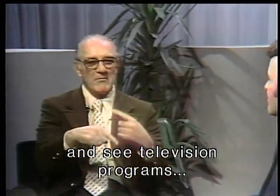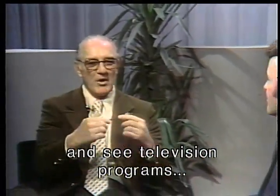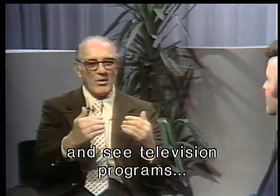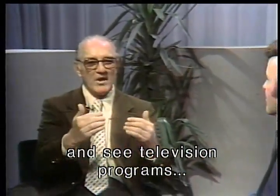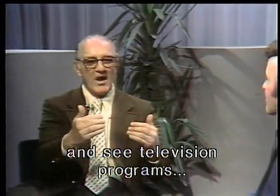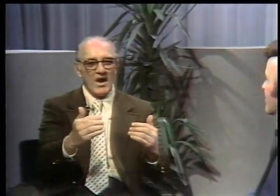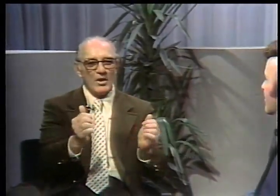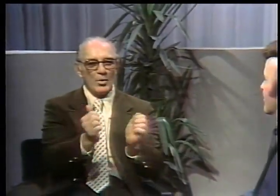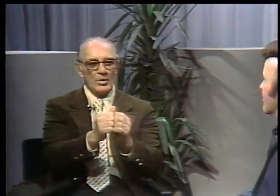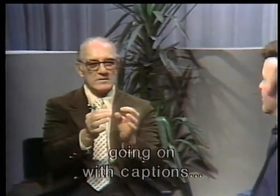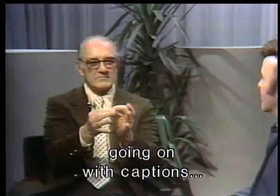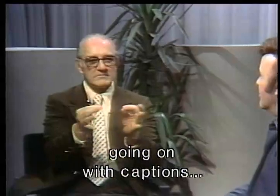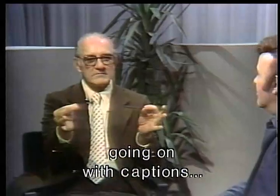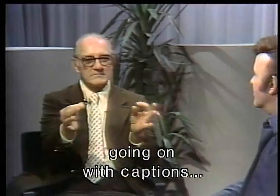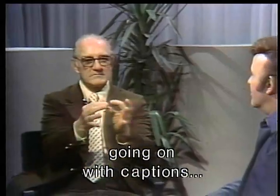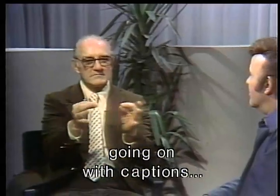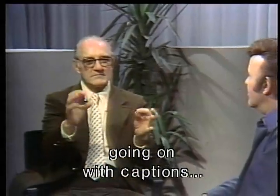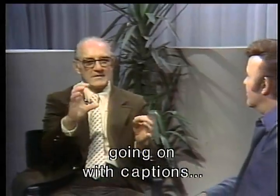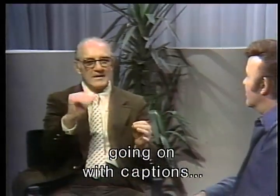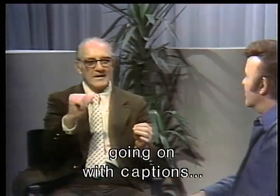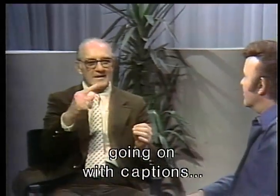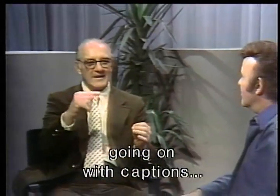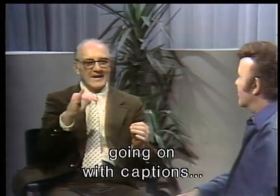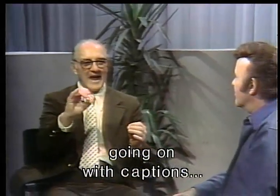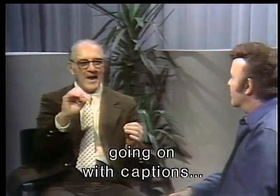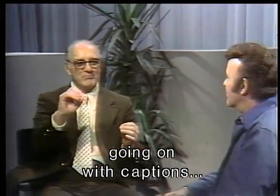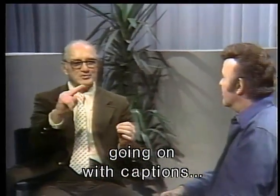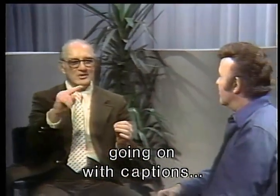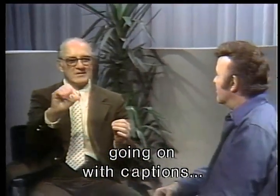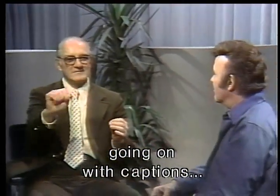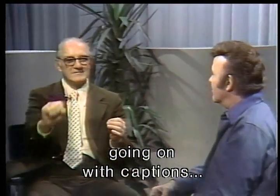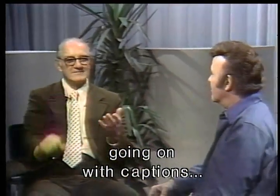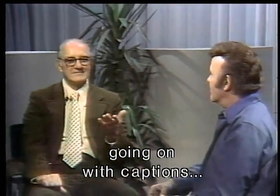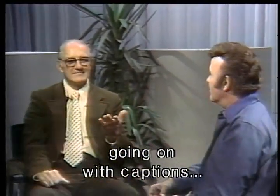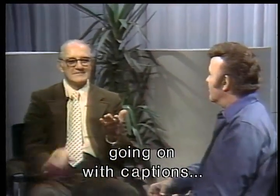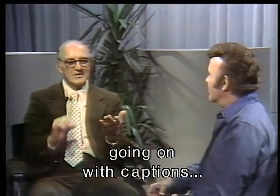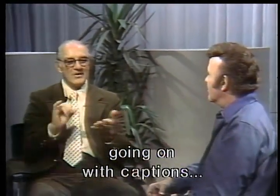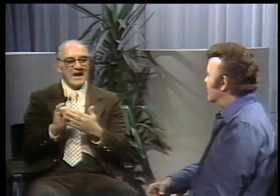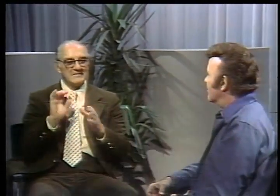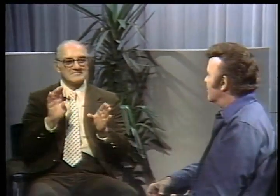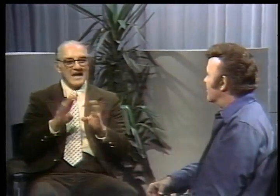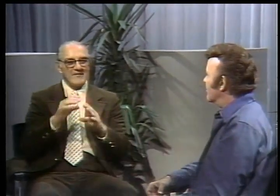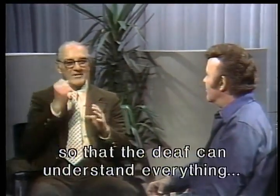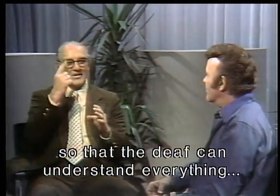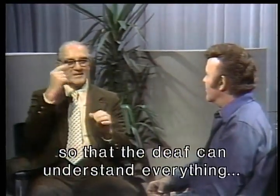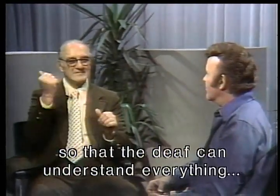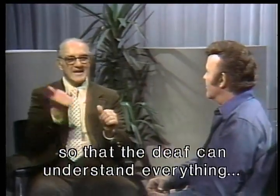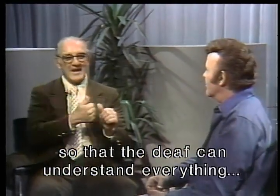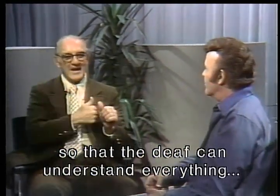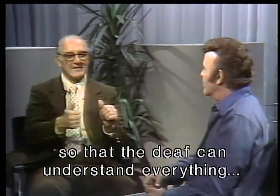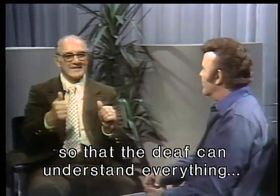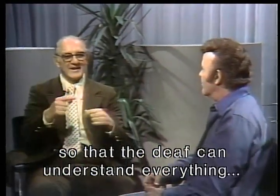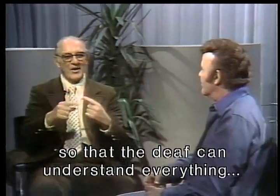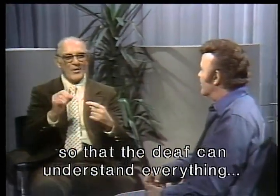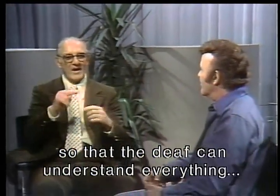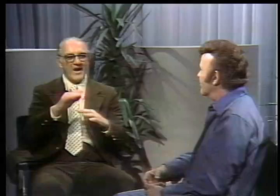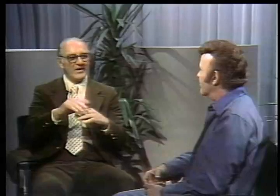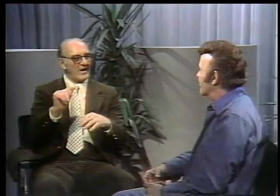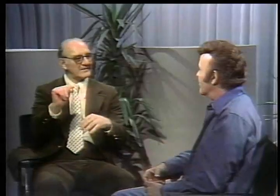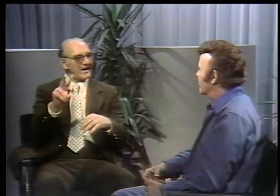program going on with captions so that deaf can understand everything going on